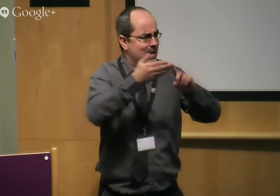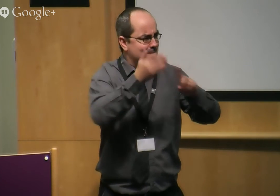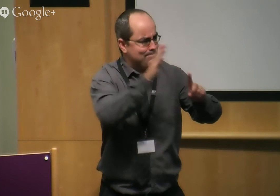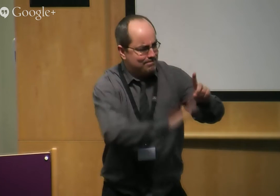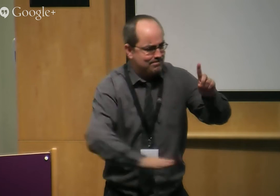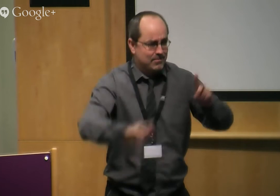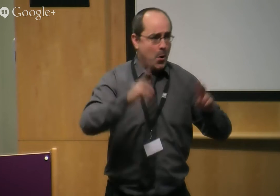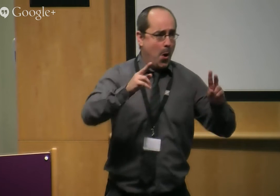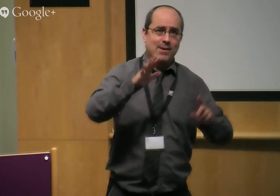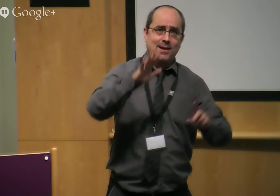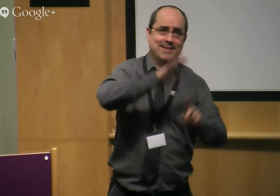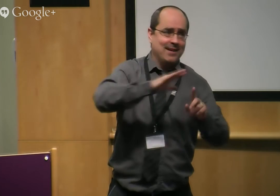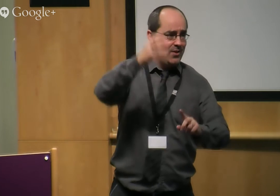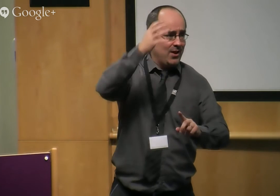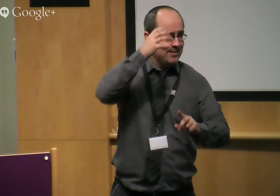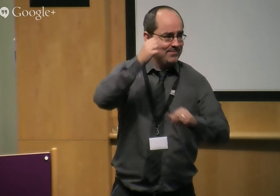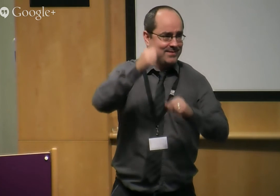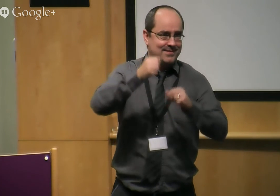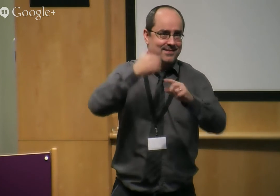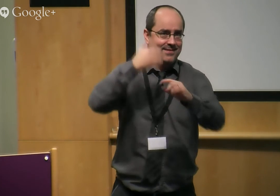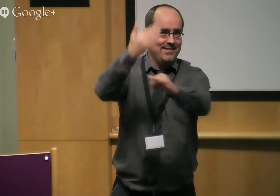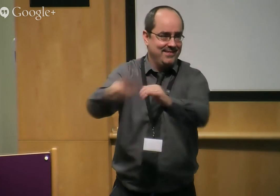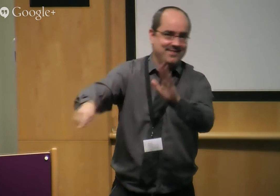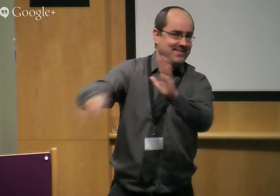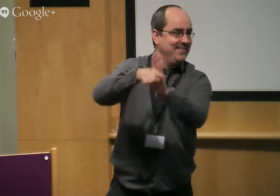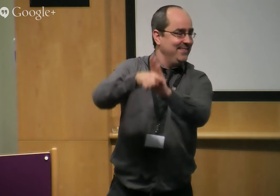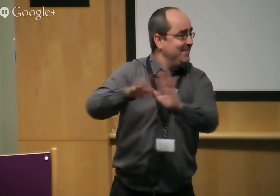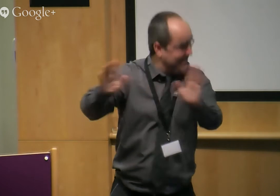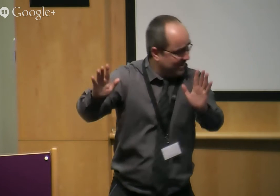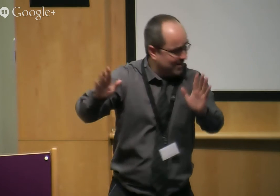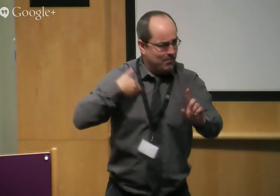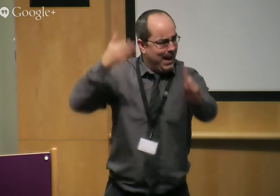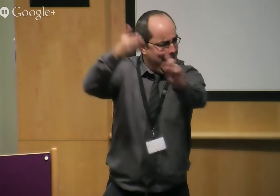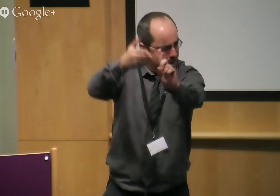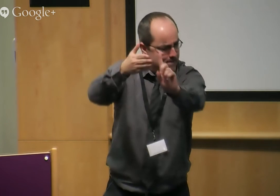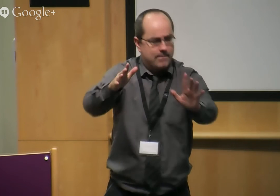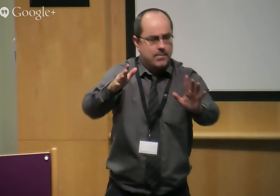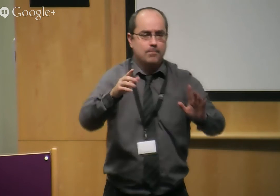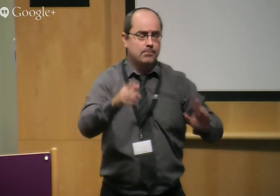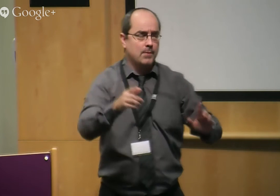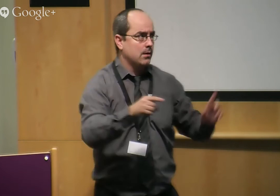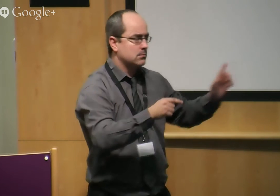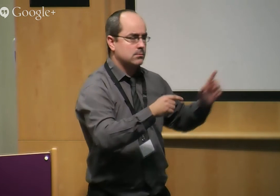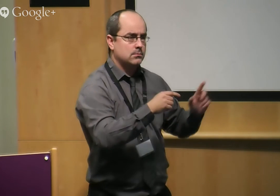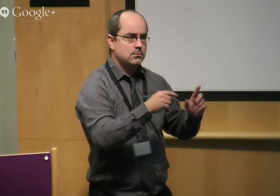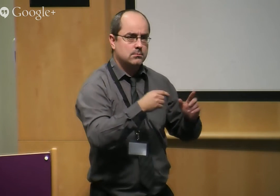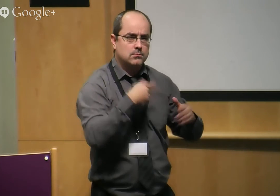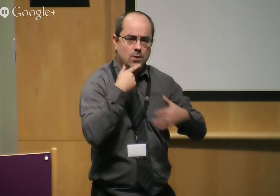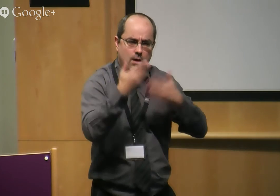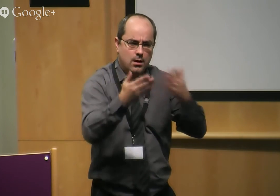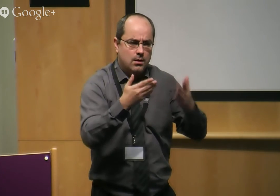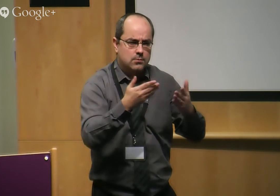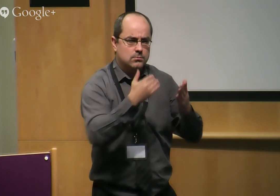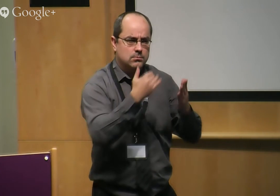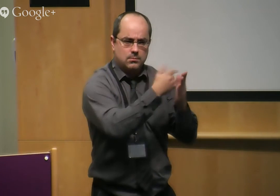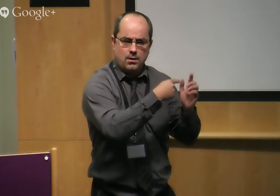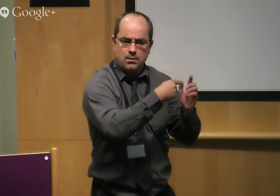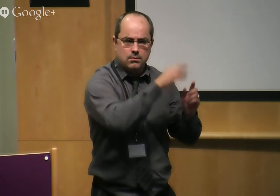councils sign the Charter. And we want more to sign it. We want the British government ultimately for them to sign it as